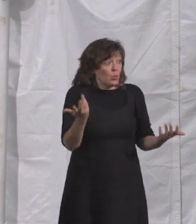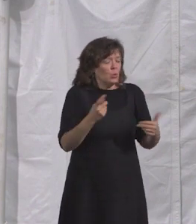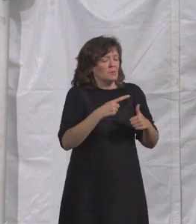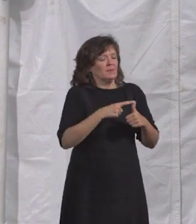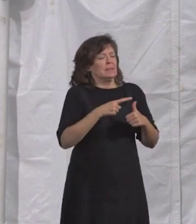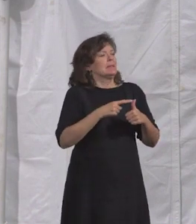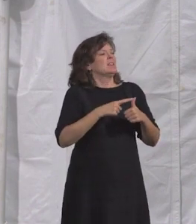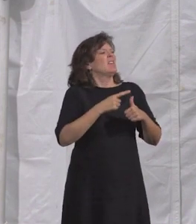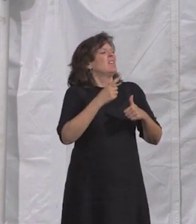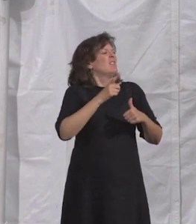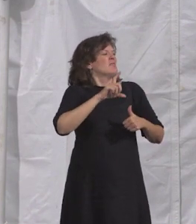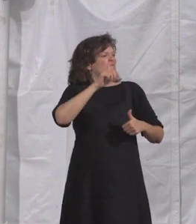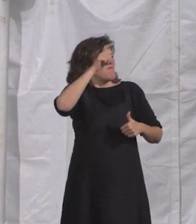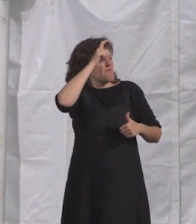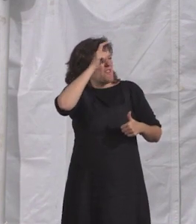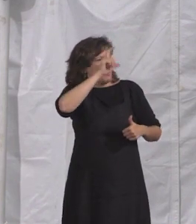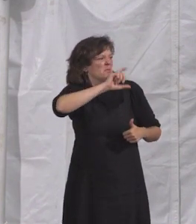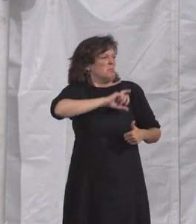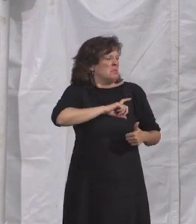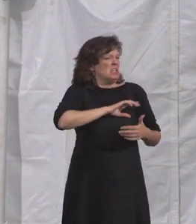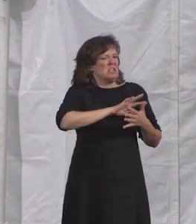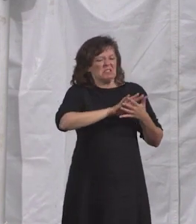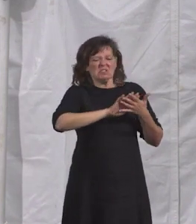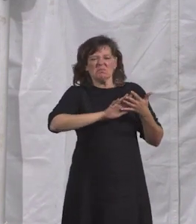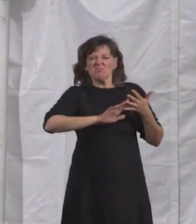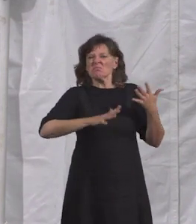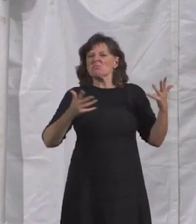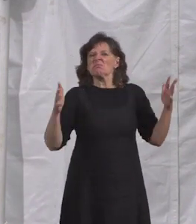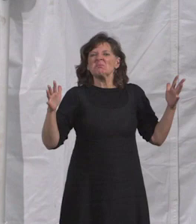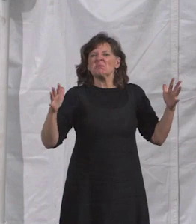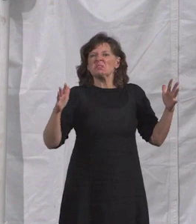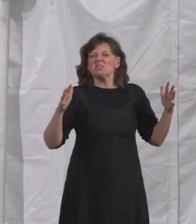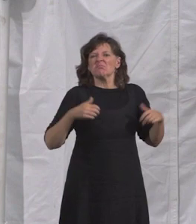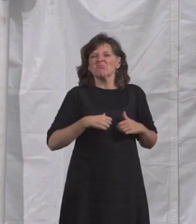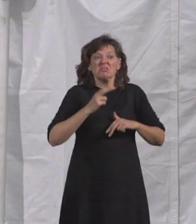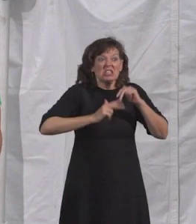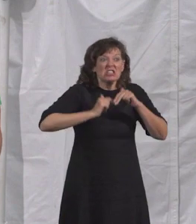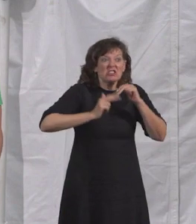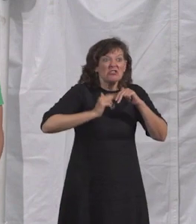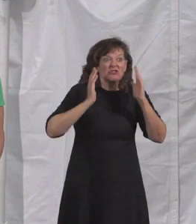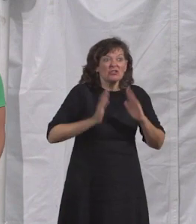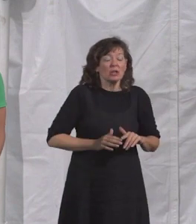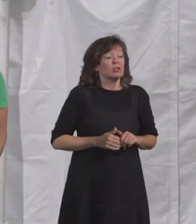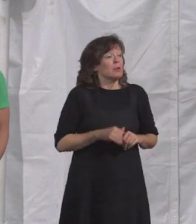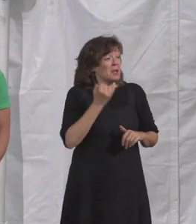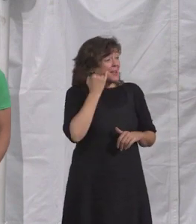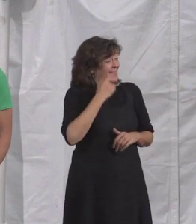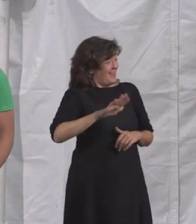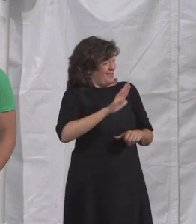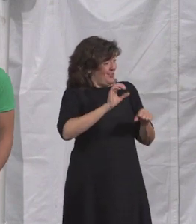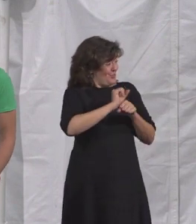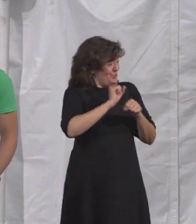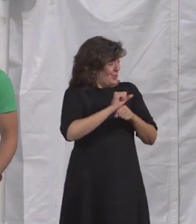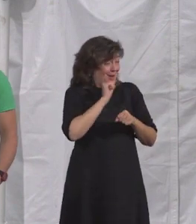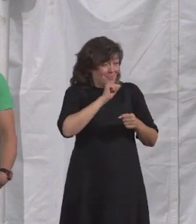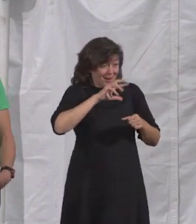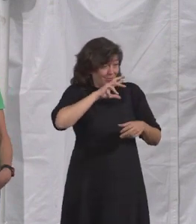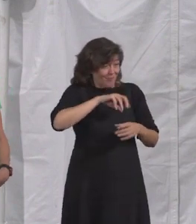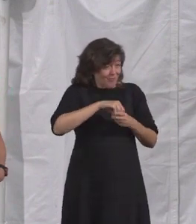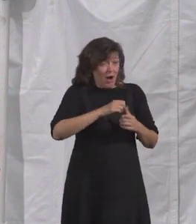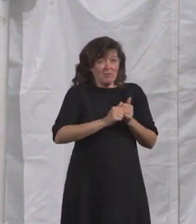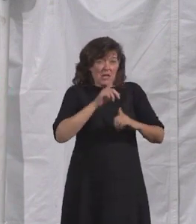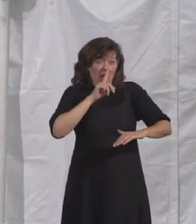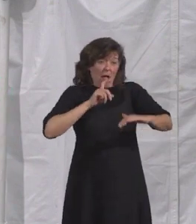If your job did not include having an I-beam dropped on your head, running into a burning building, purposely hitting another human being,